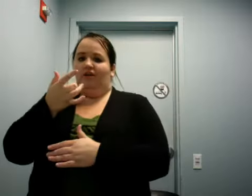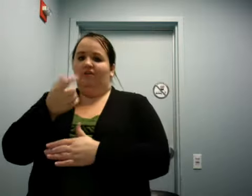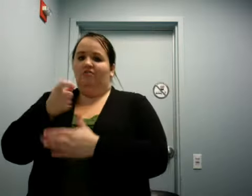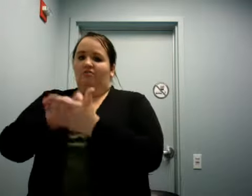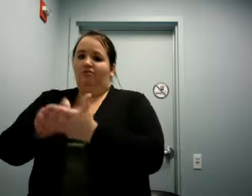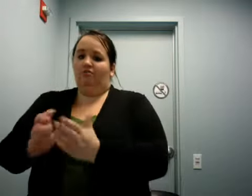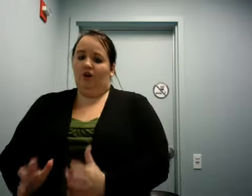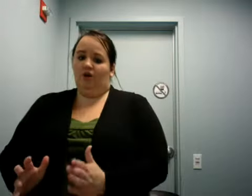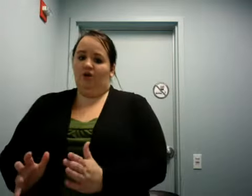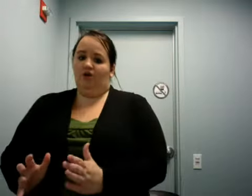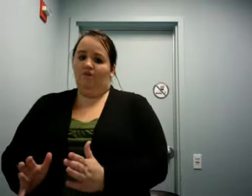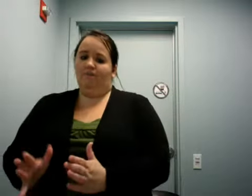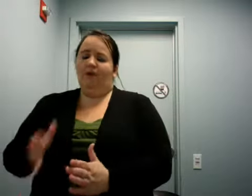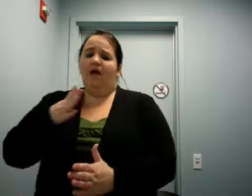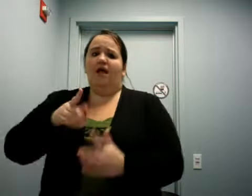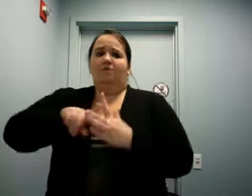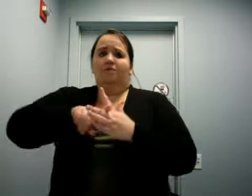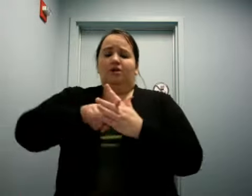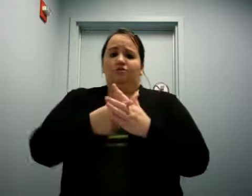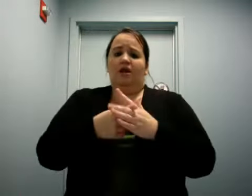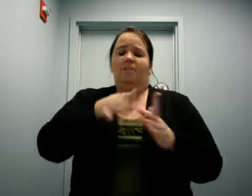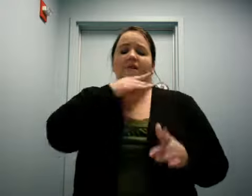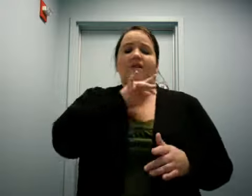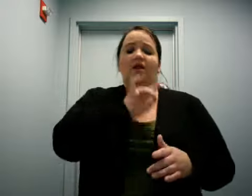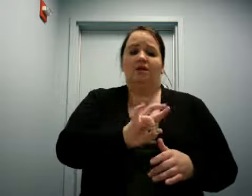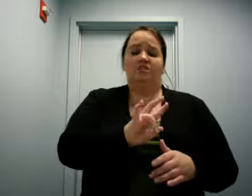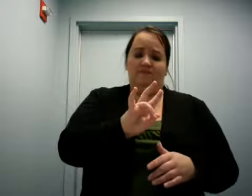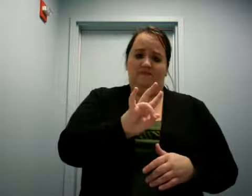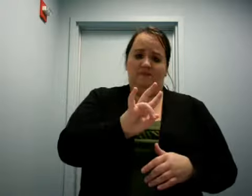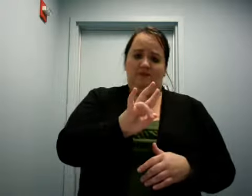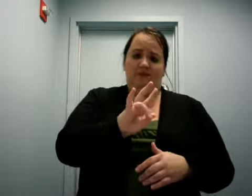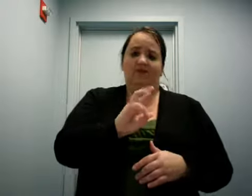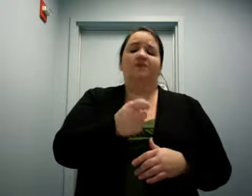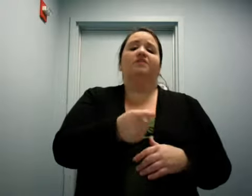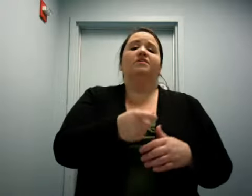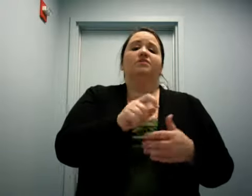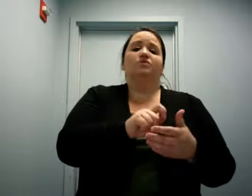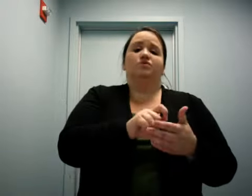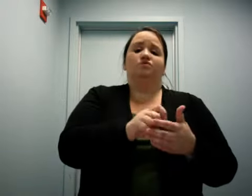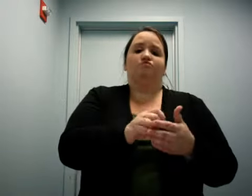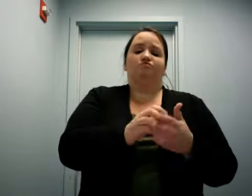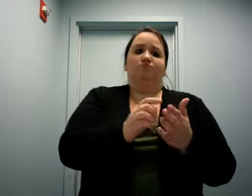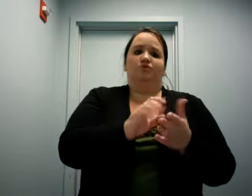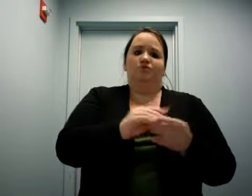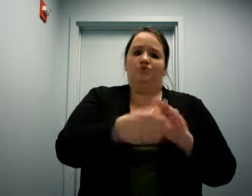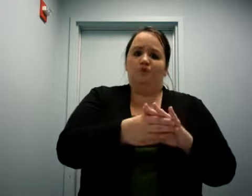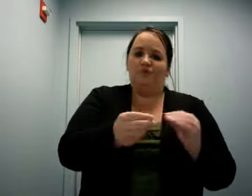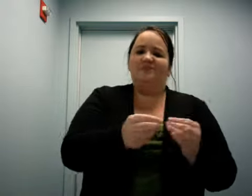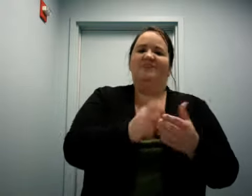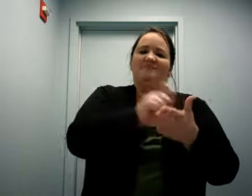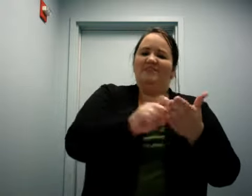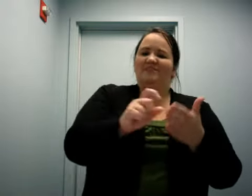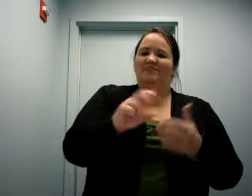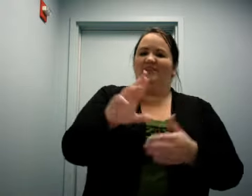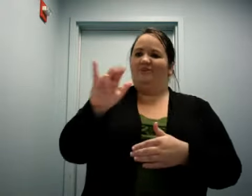the age of seven, stories in pencil with crayon illustrations that my poor mother was obligated to read, I